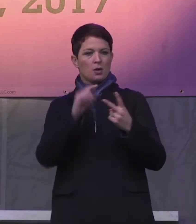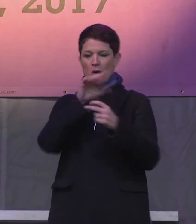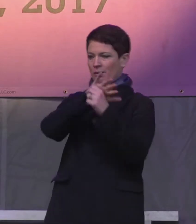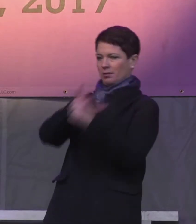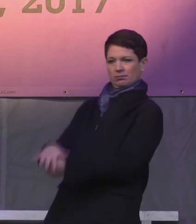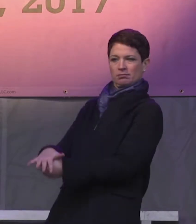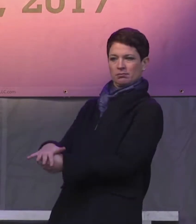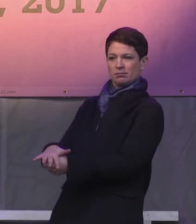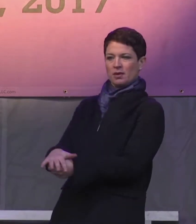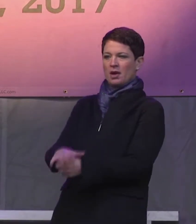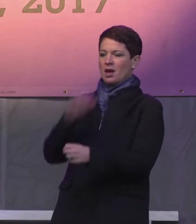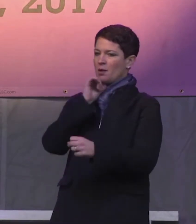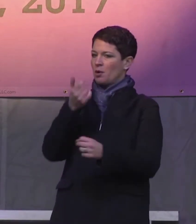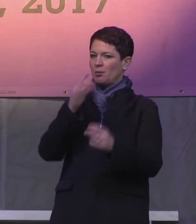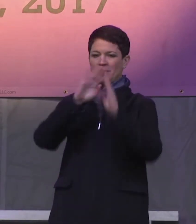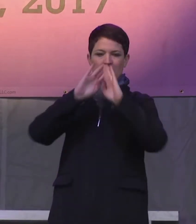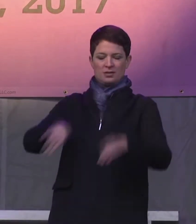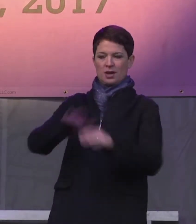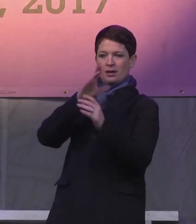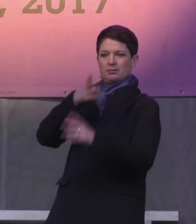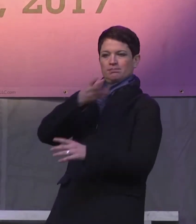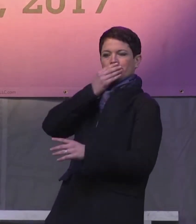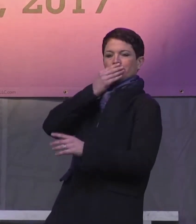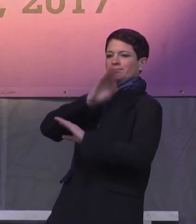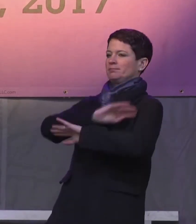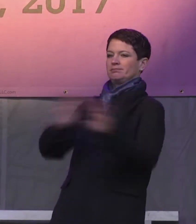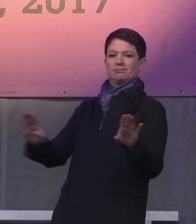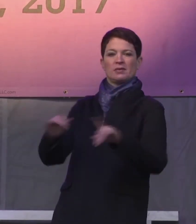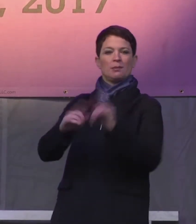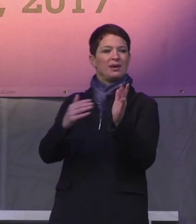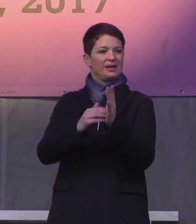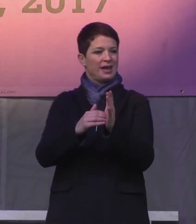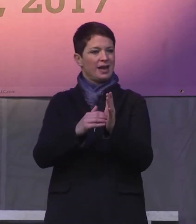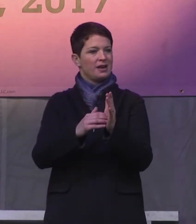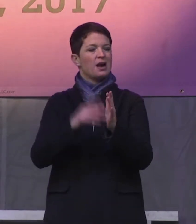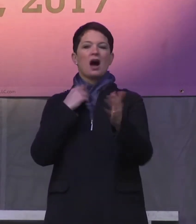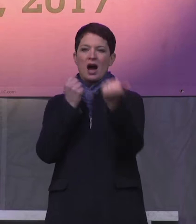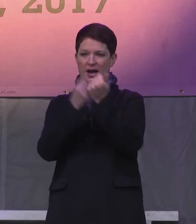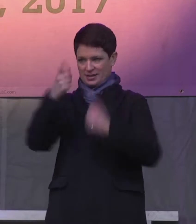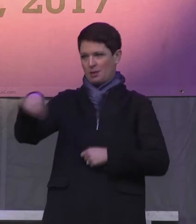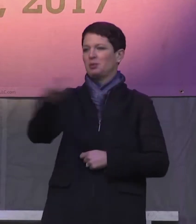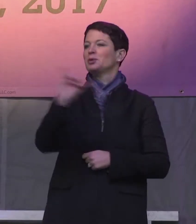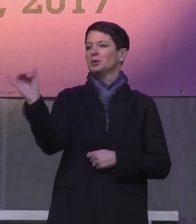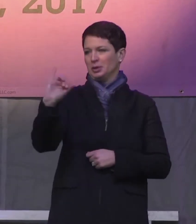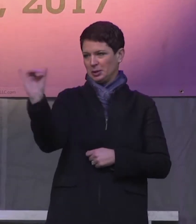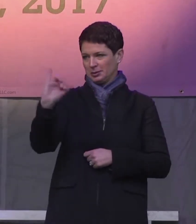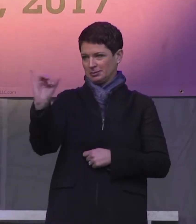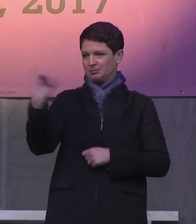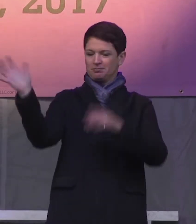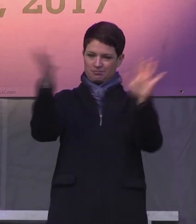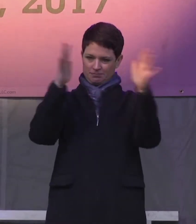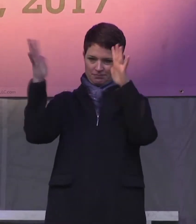oppressed, and they will not be silenced, I want you to know that I stand with you too.